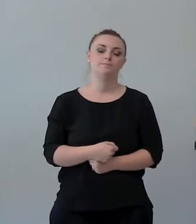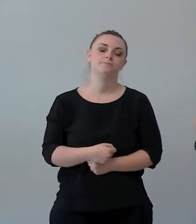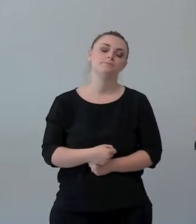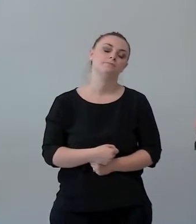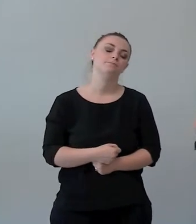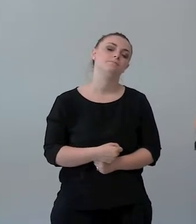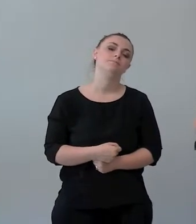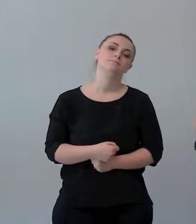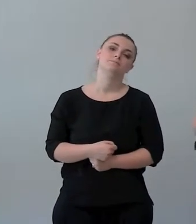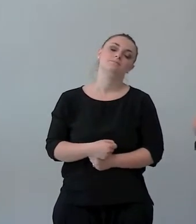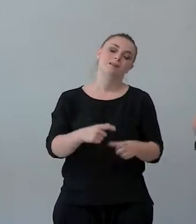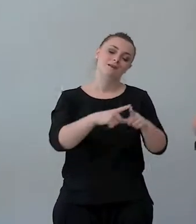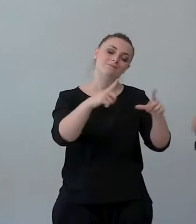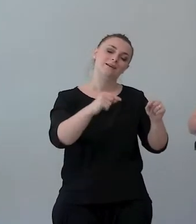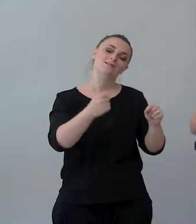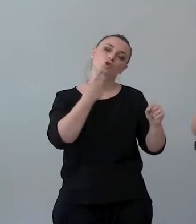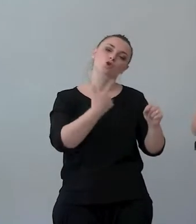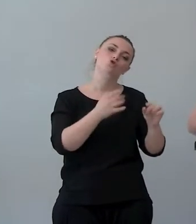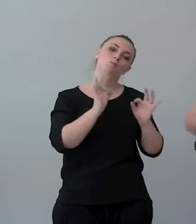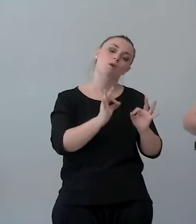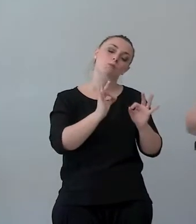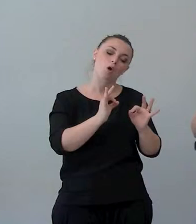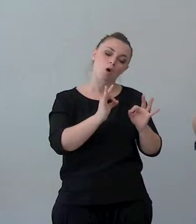E il versetto implica anche che la fatica,